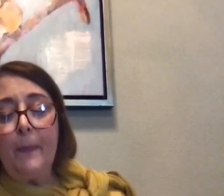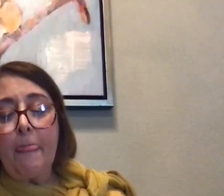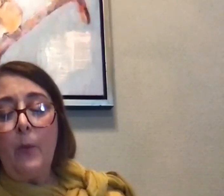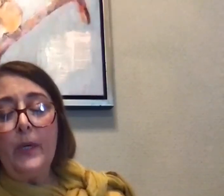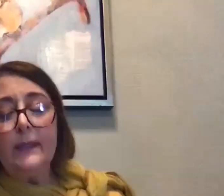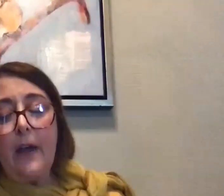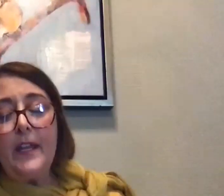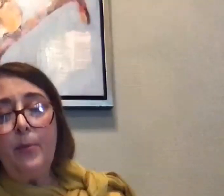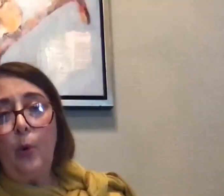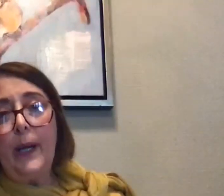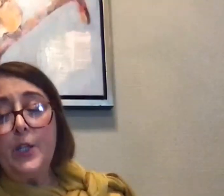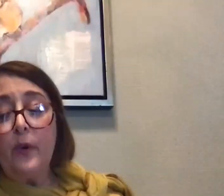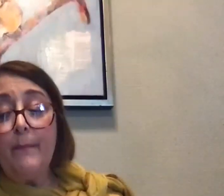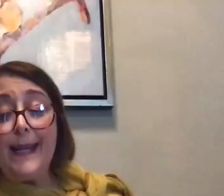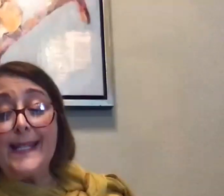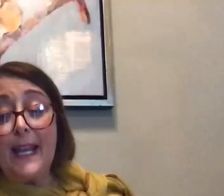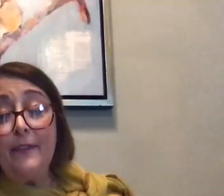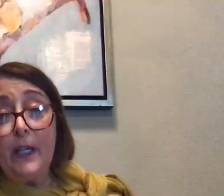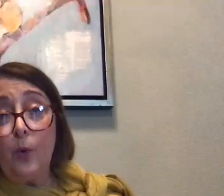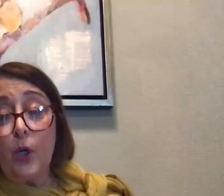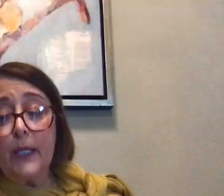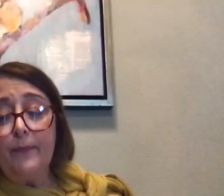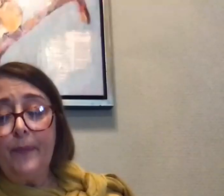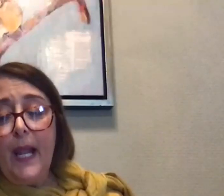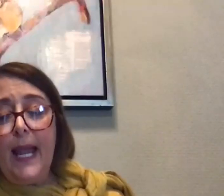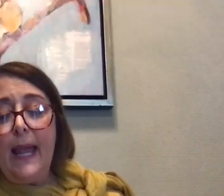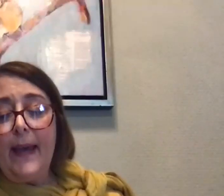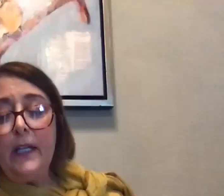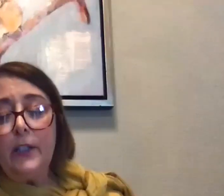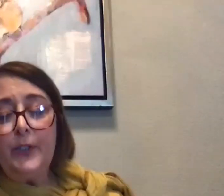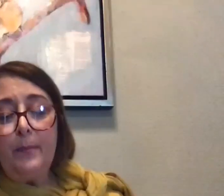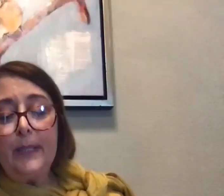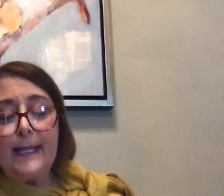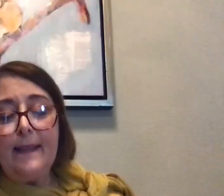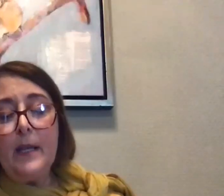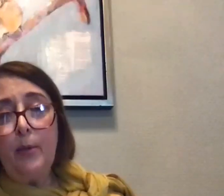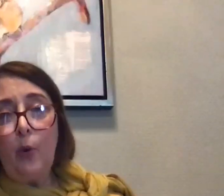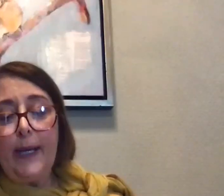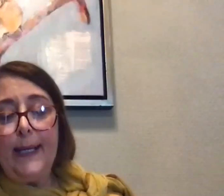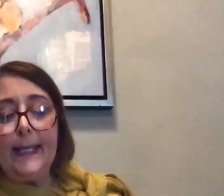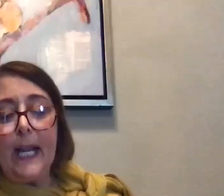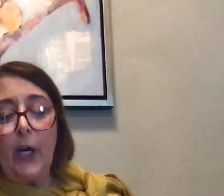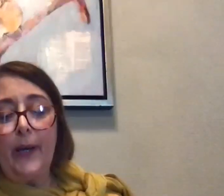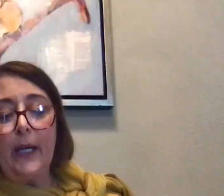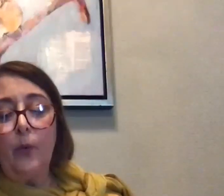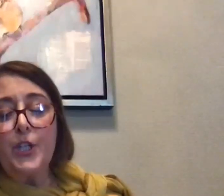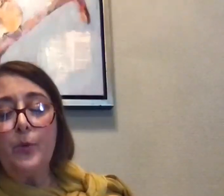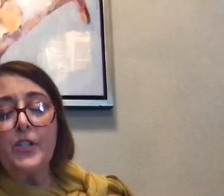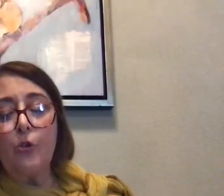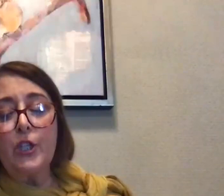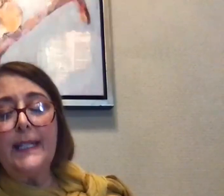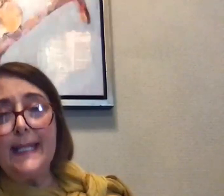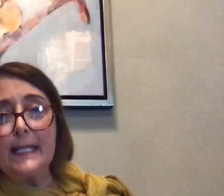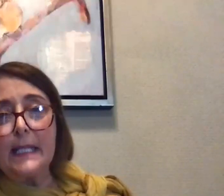accommodations that would allow the employee to remain safely at work, and that included placing the employee in an area where she